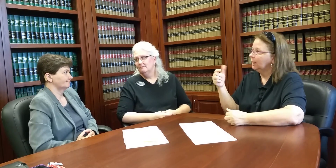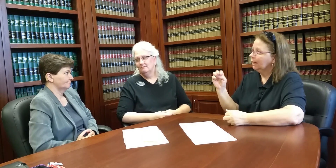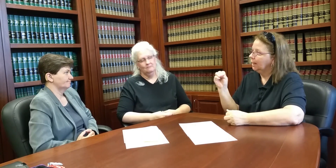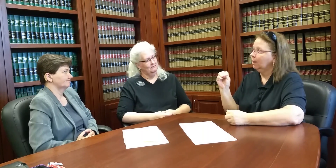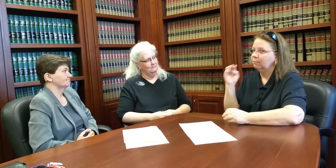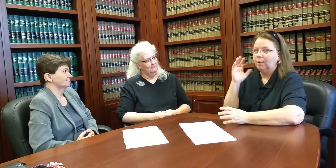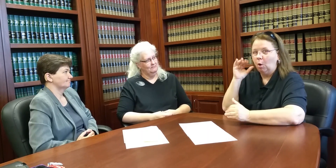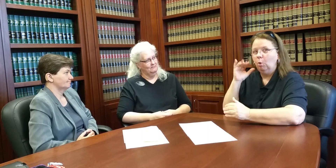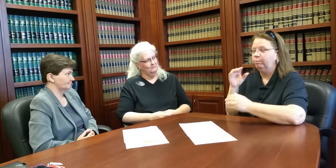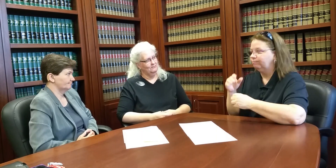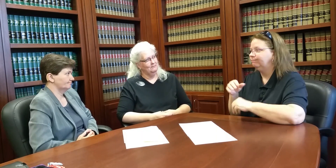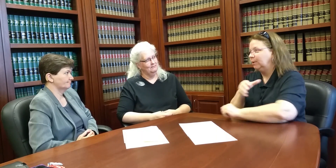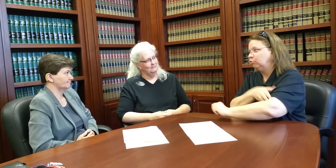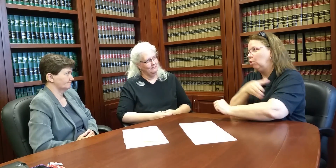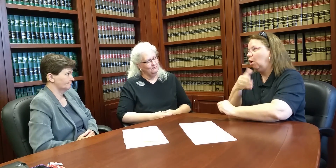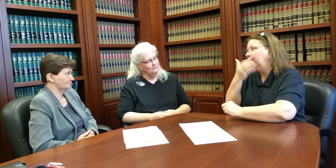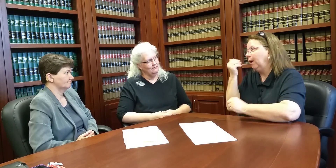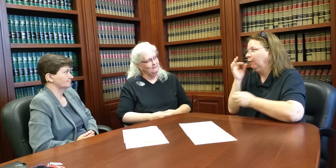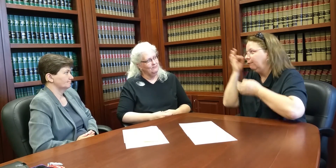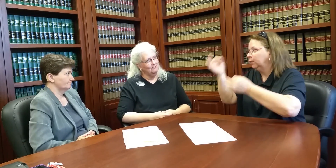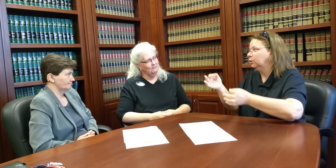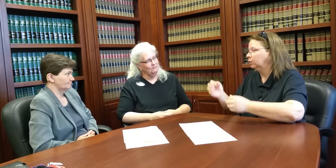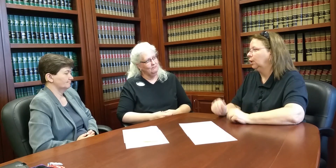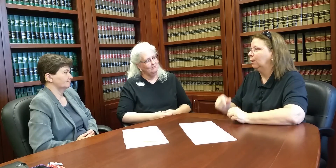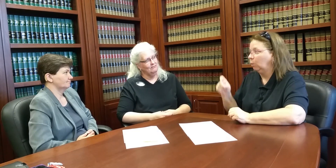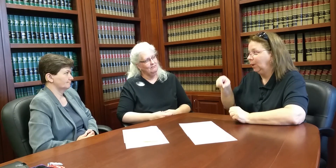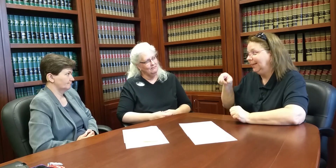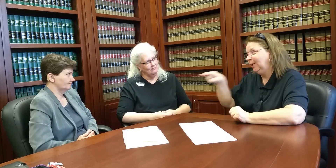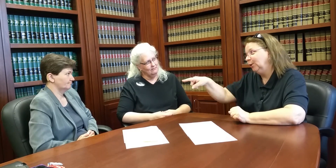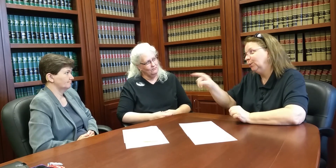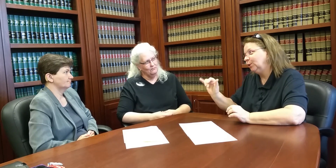say strong about we need you to